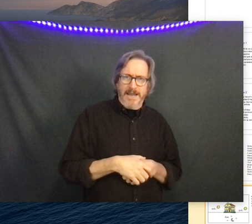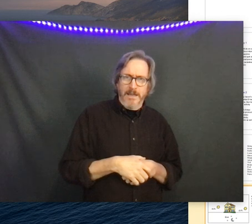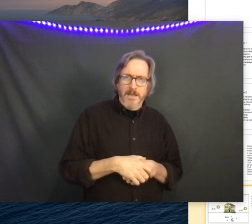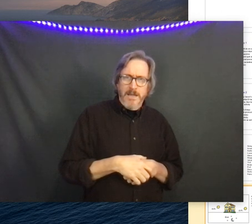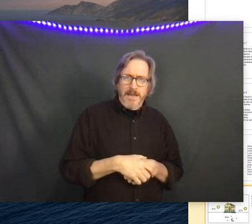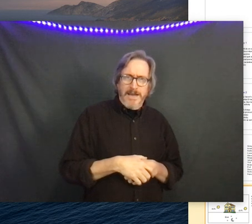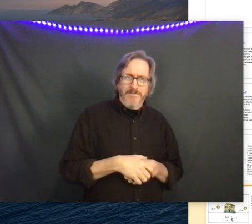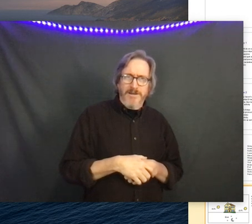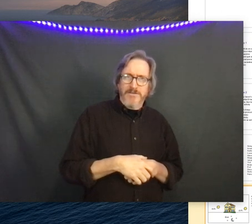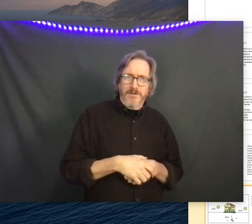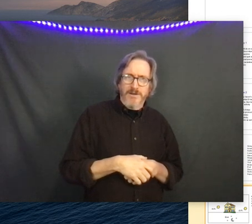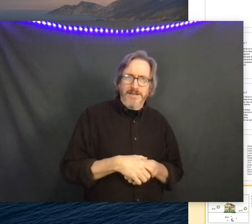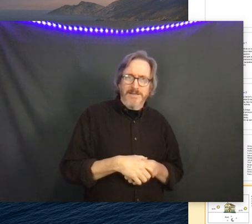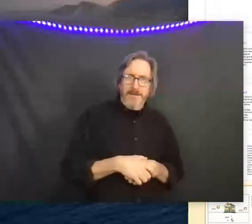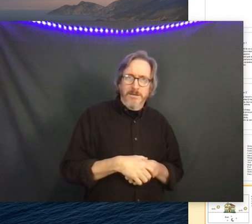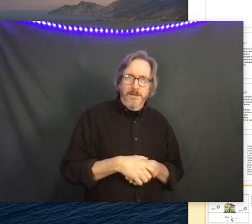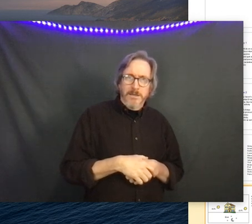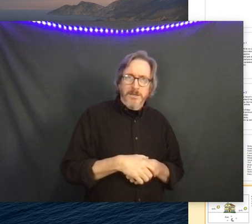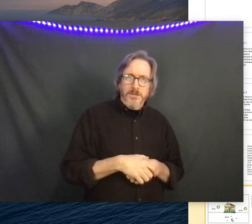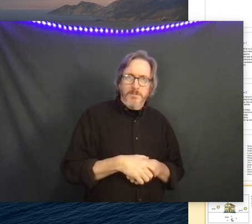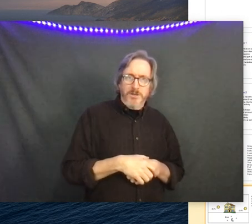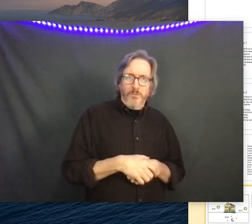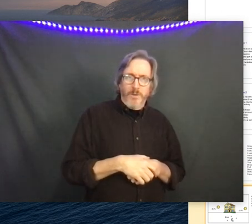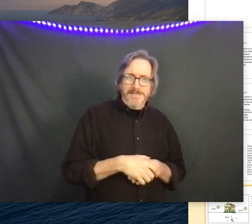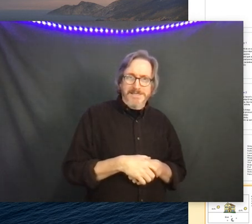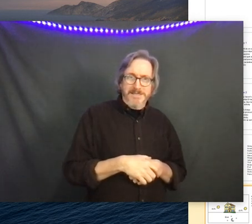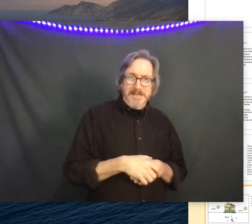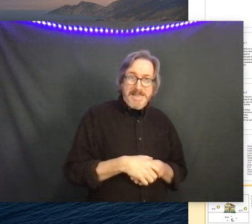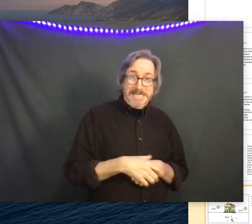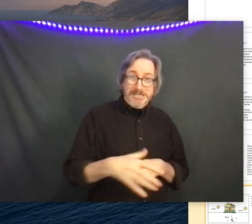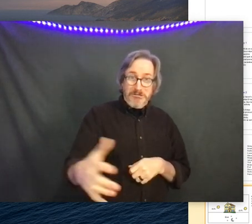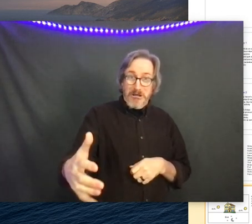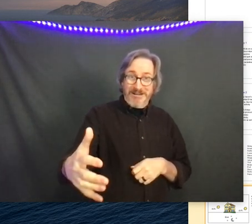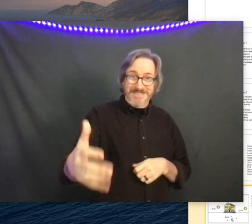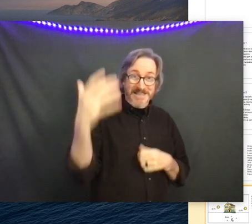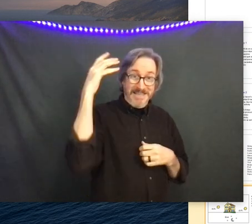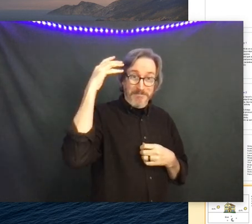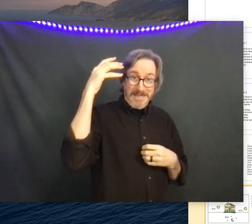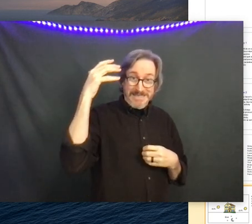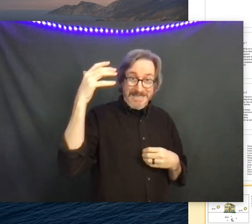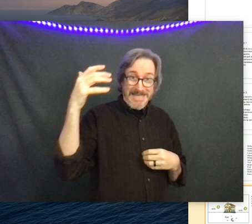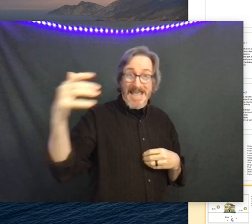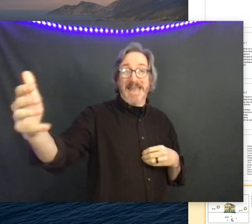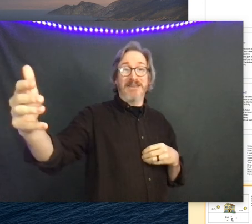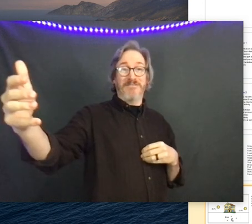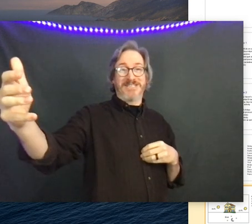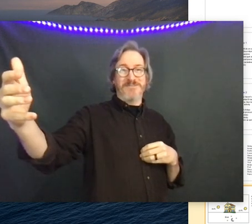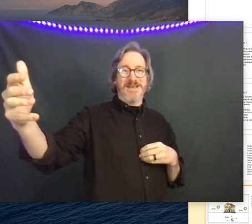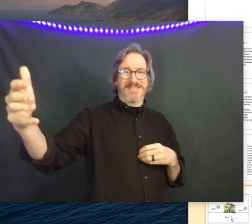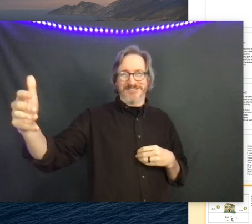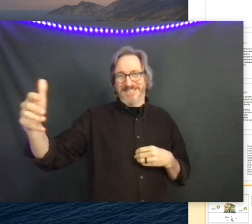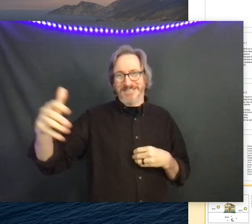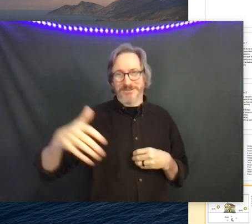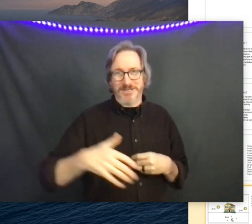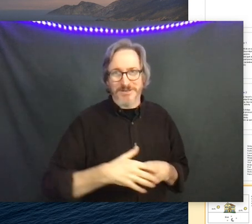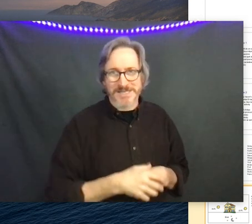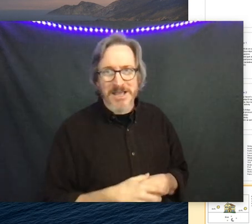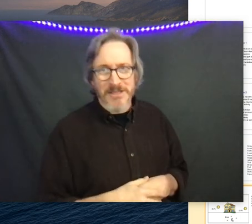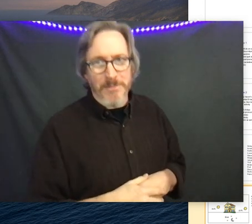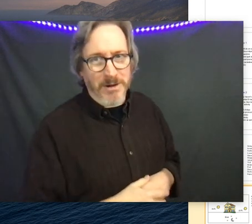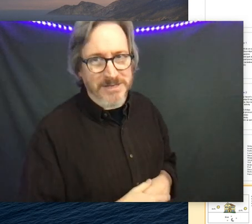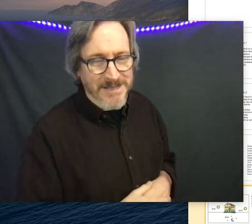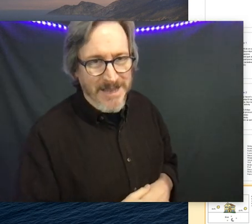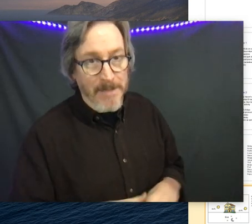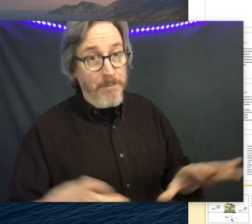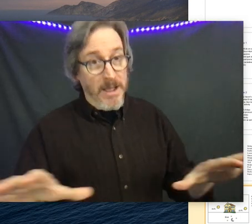the day, and I find it very funny that the book waits this long to basically the end of the semester to introduce